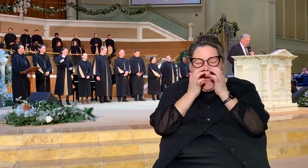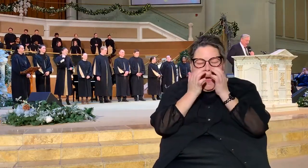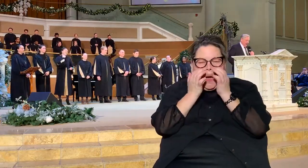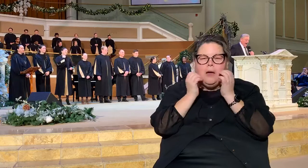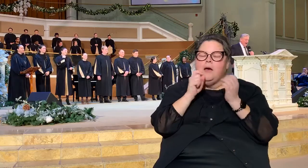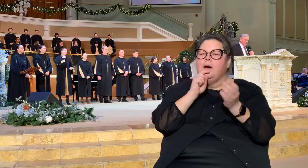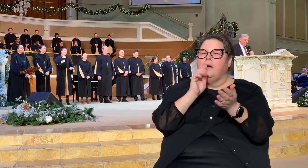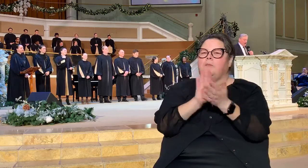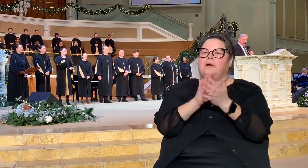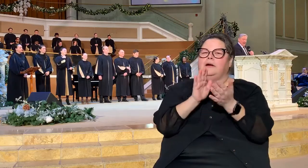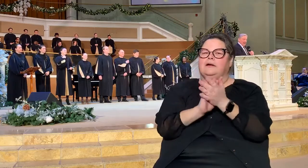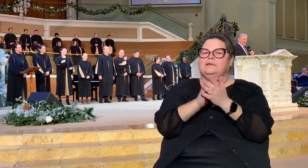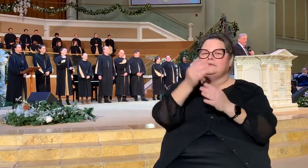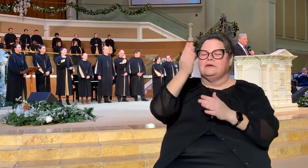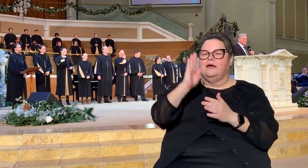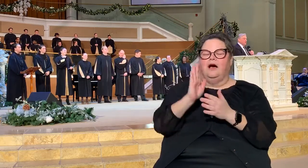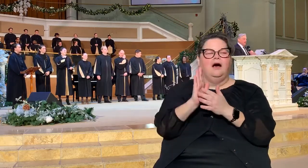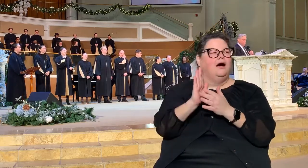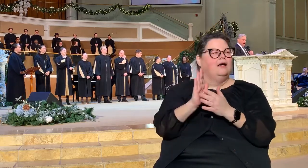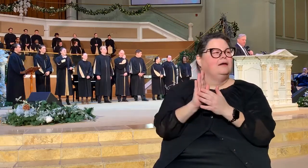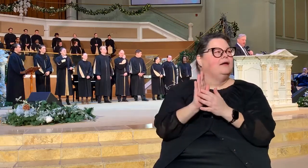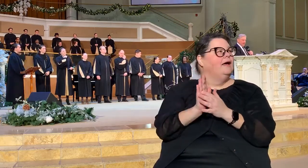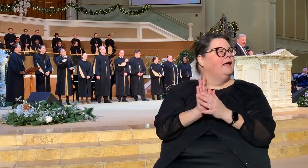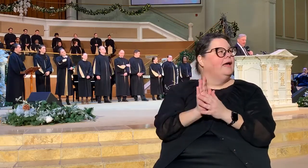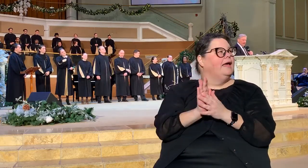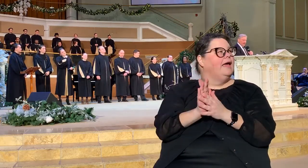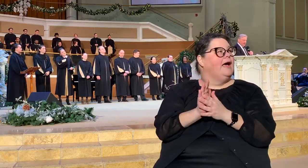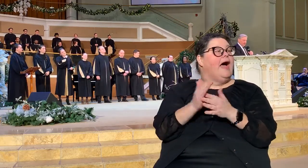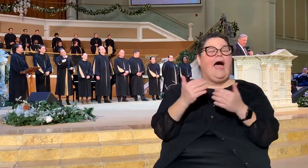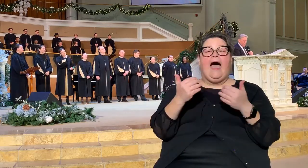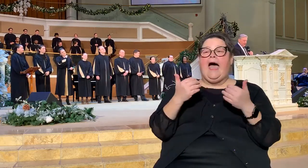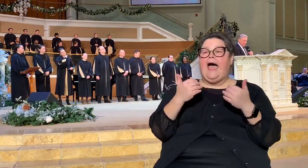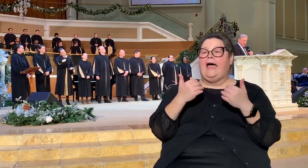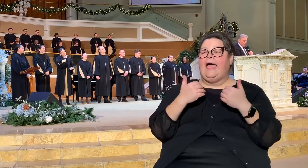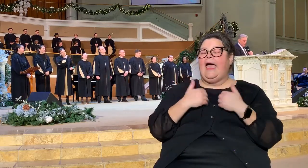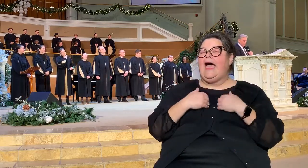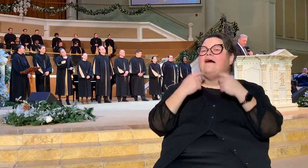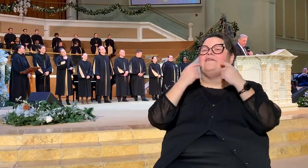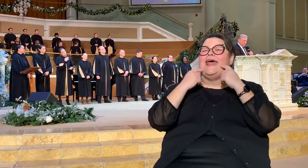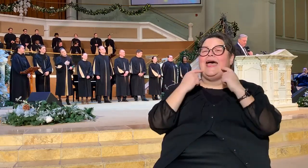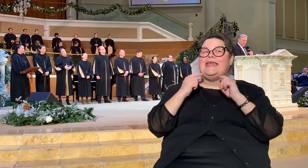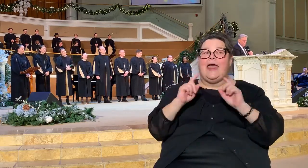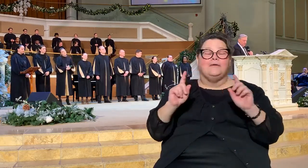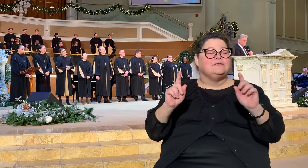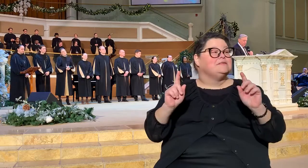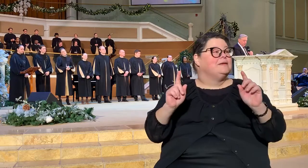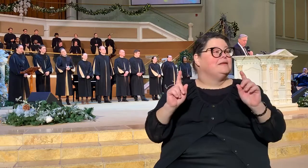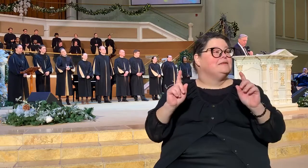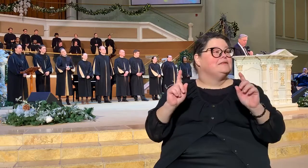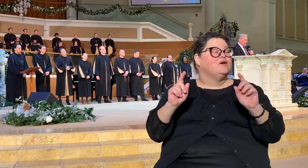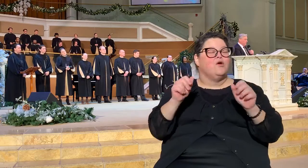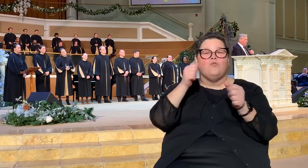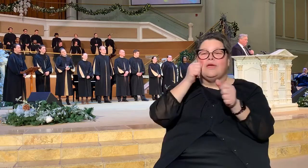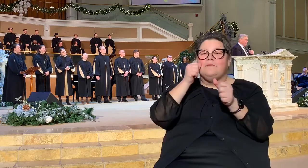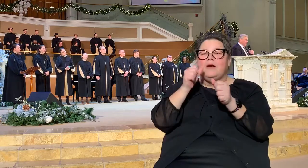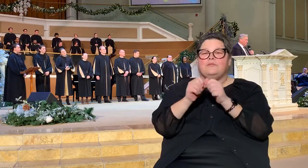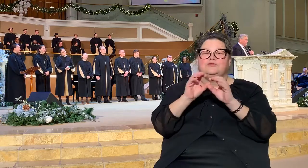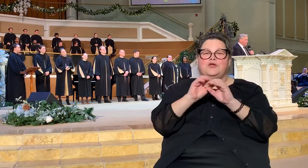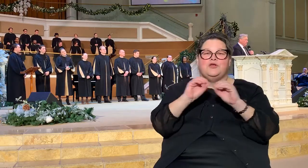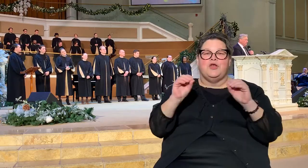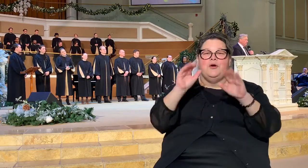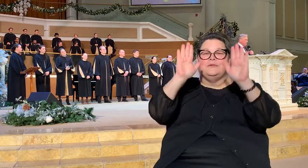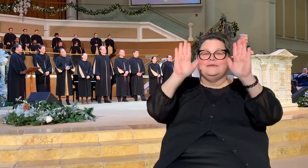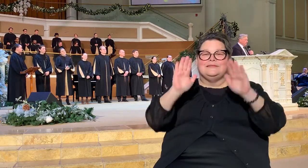Praise God. I have got an I've got an antiquated announcement list. It says, remember, there's no Sunday school this